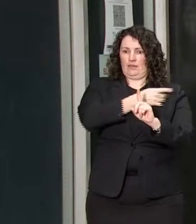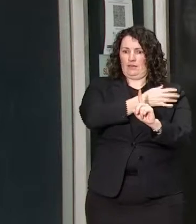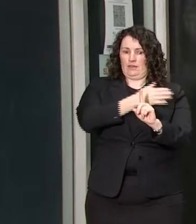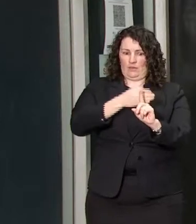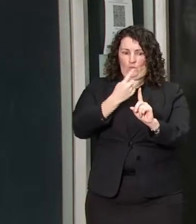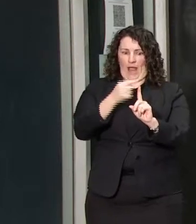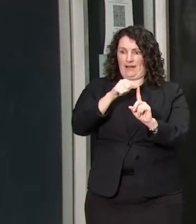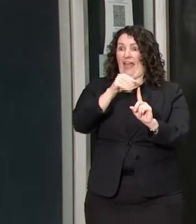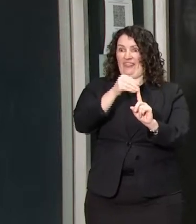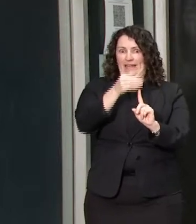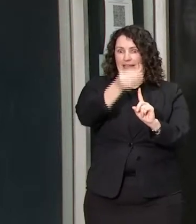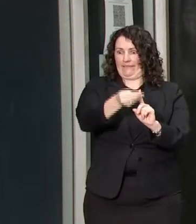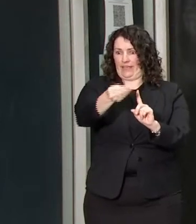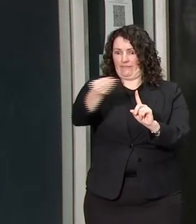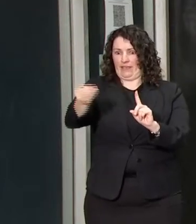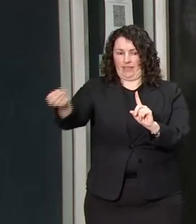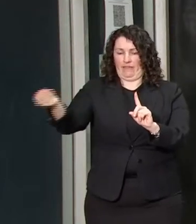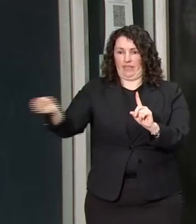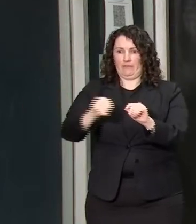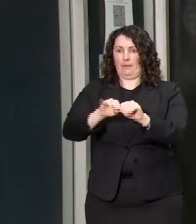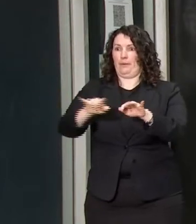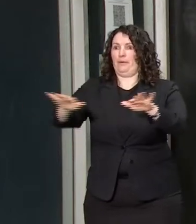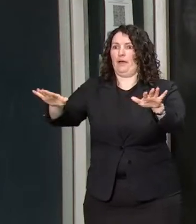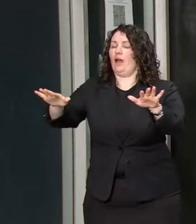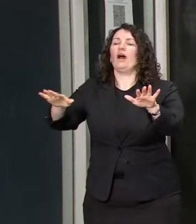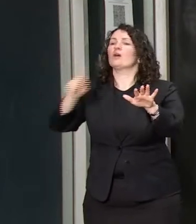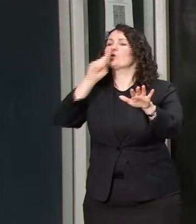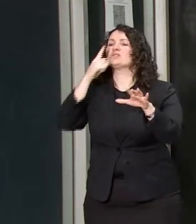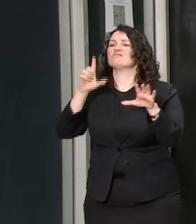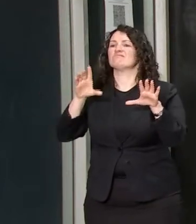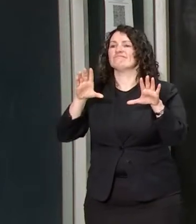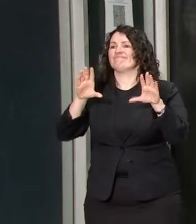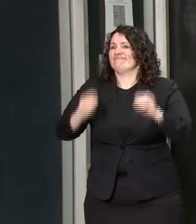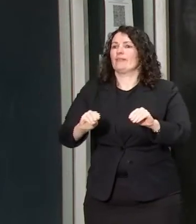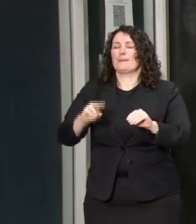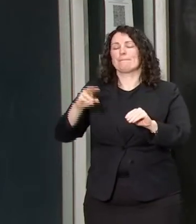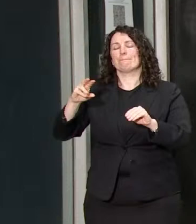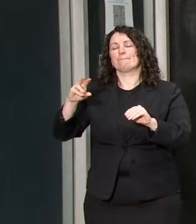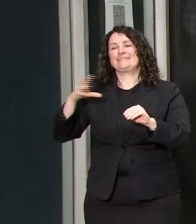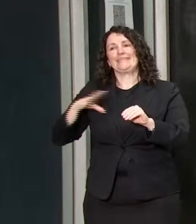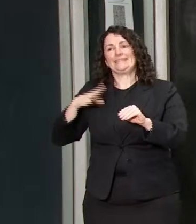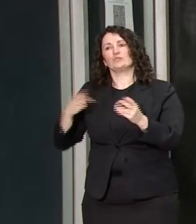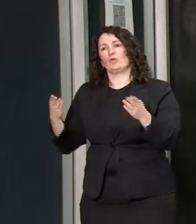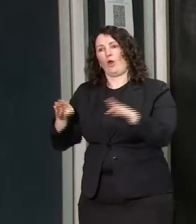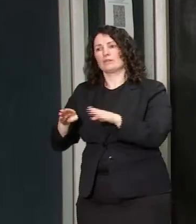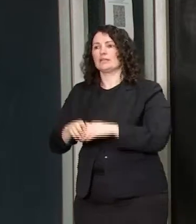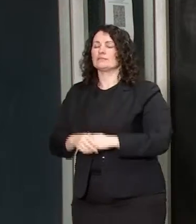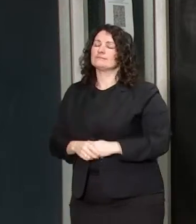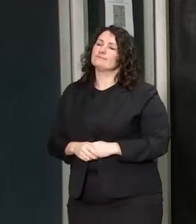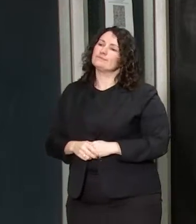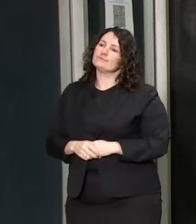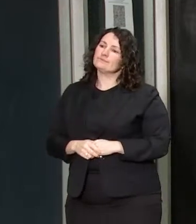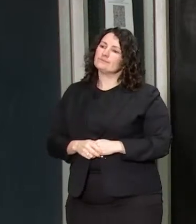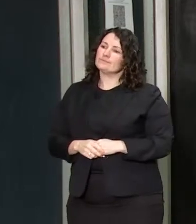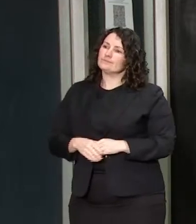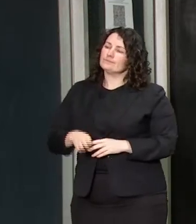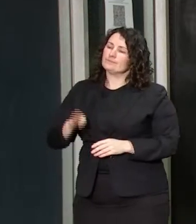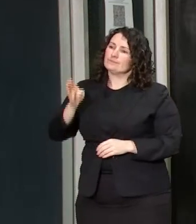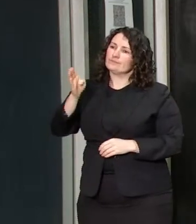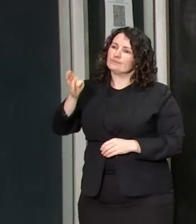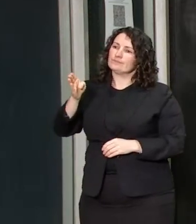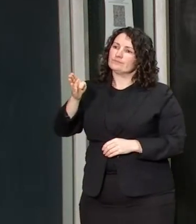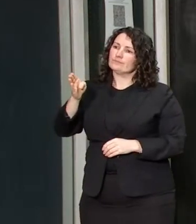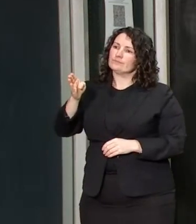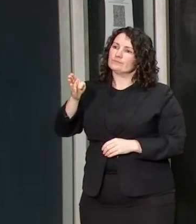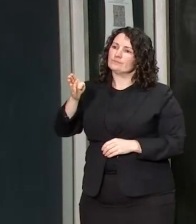of concern. Just picking up on what you said to Brad before, you alluded to the fact that if these mystery cases were tied to